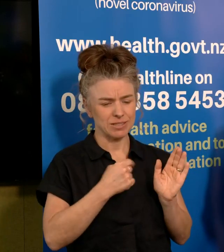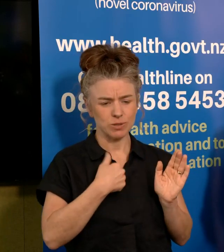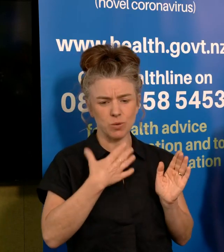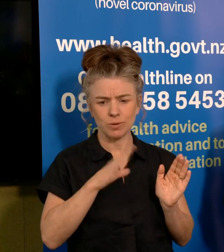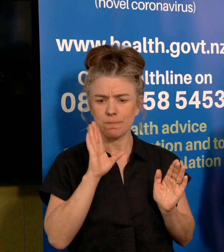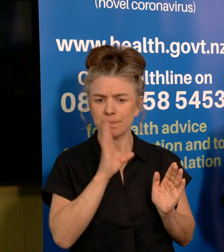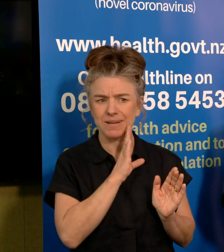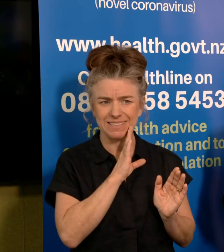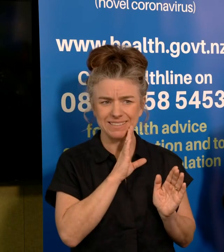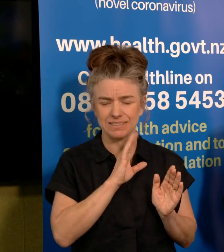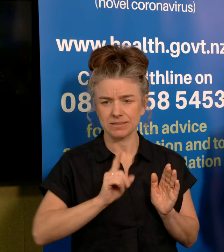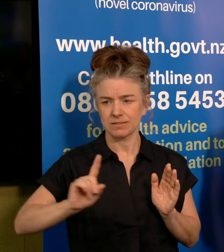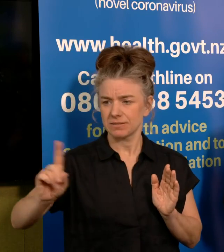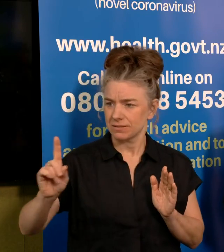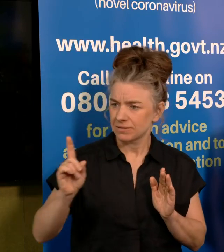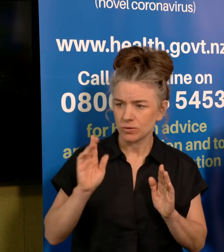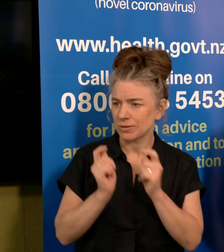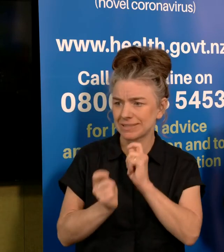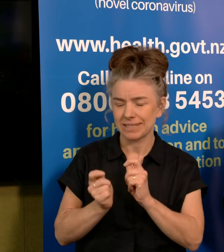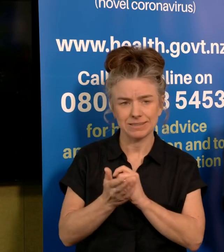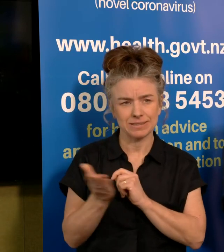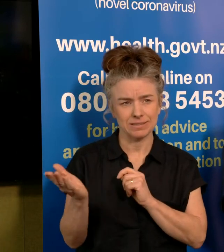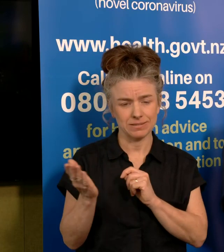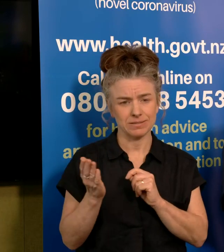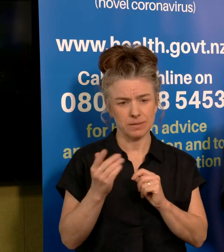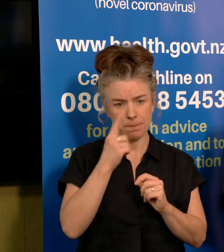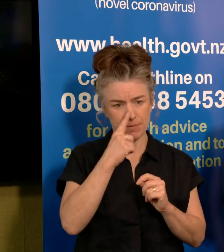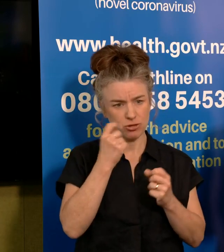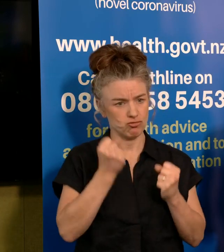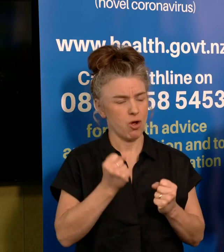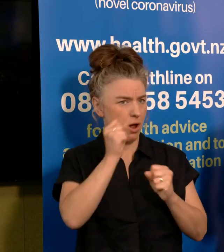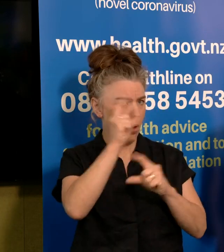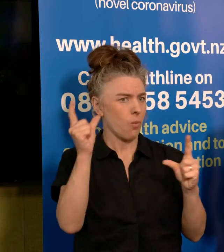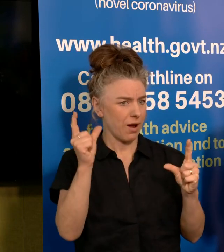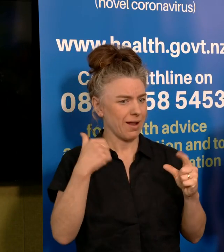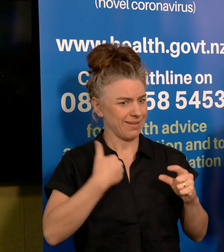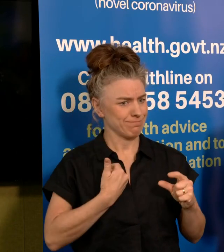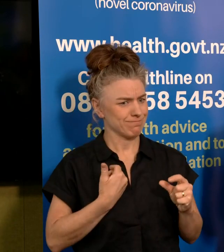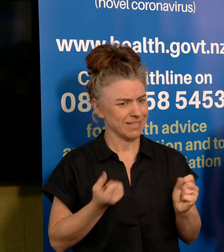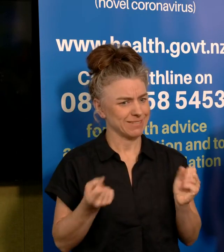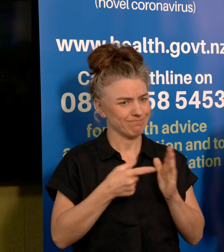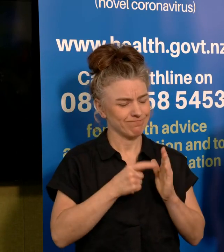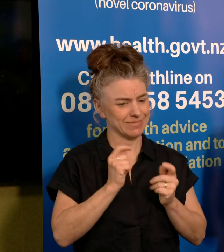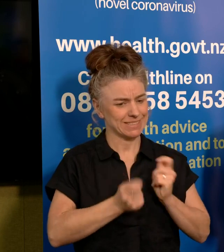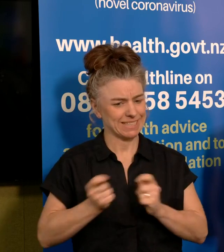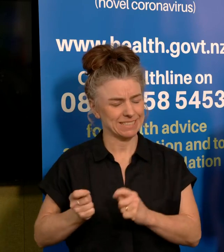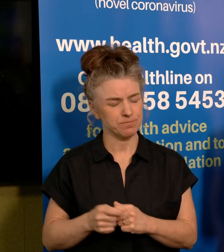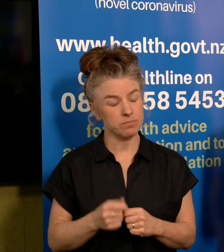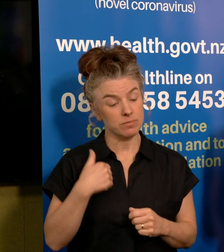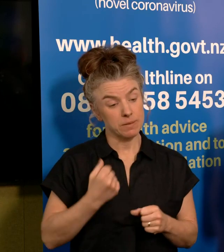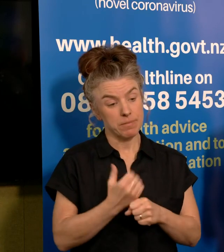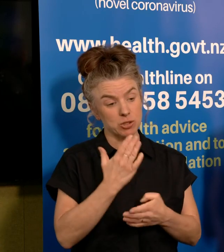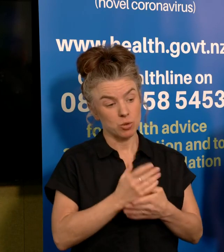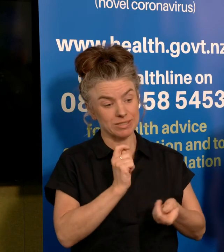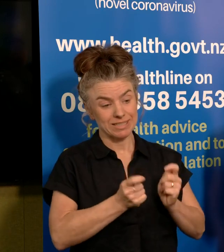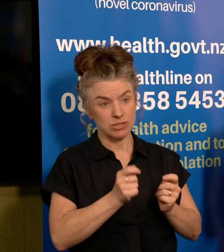miss a case. There is a high level of awareness, and whilst we are making sure we are testing to ensure